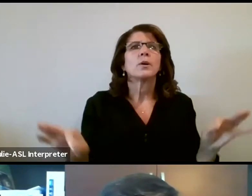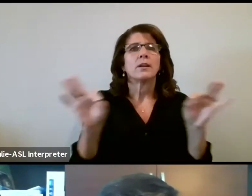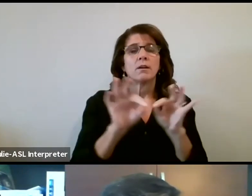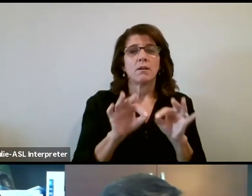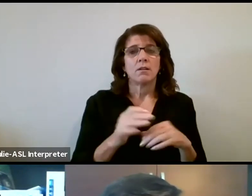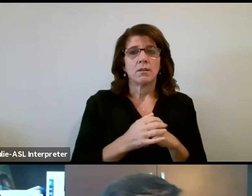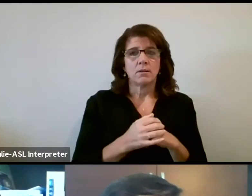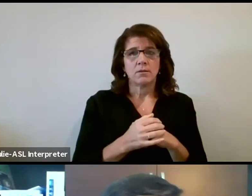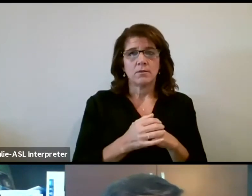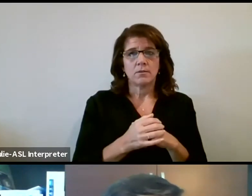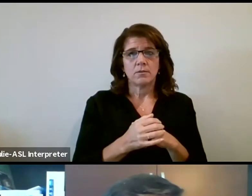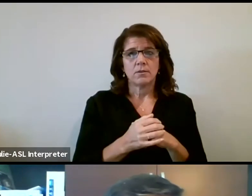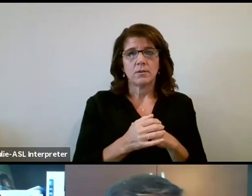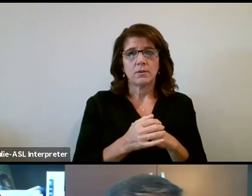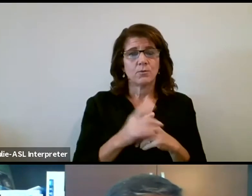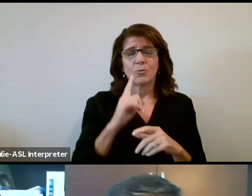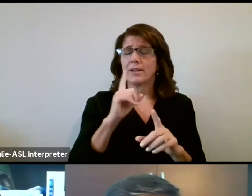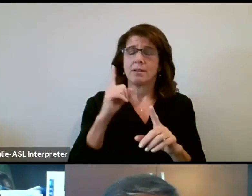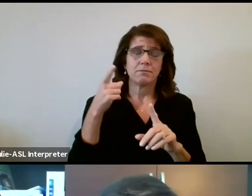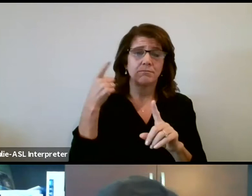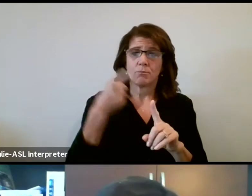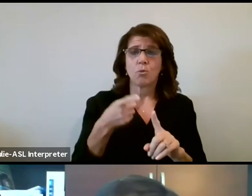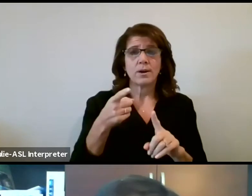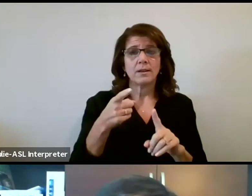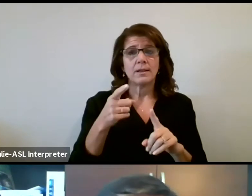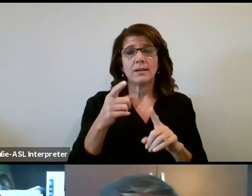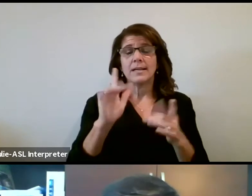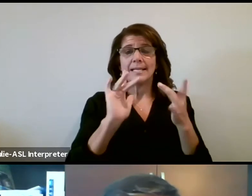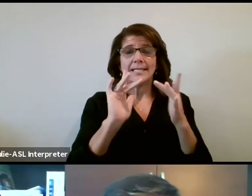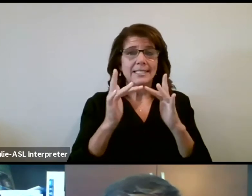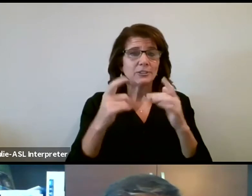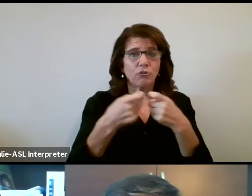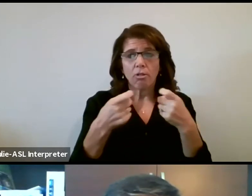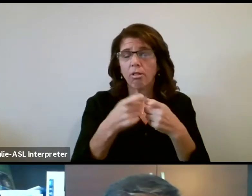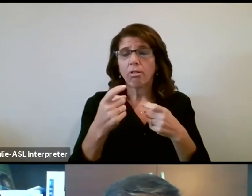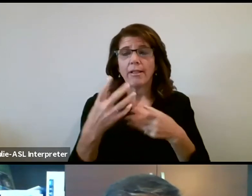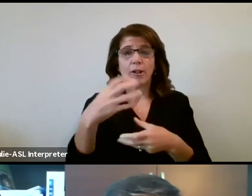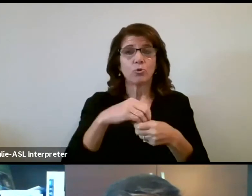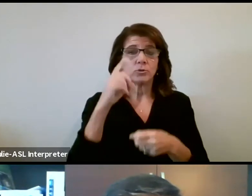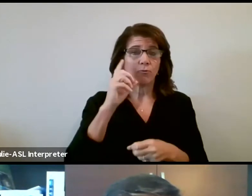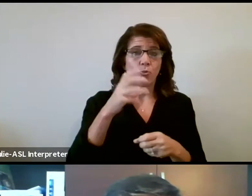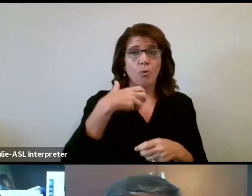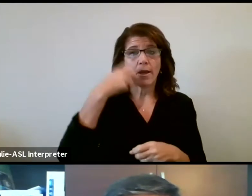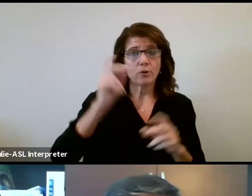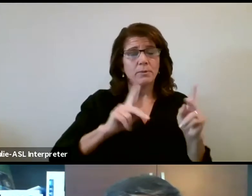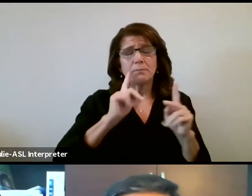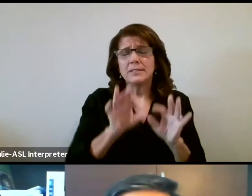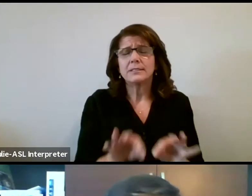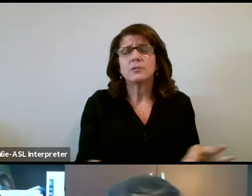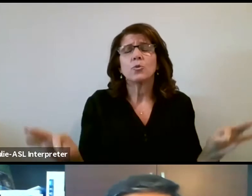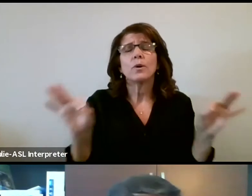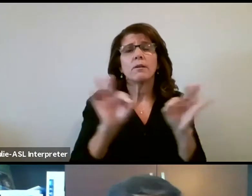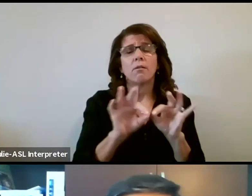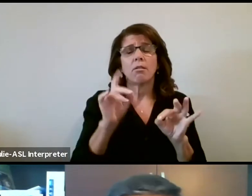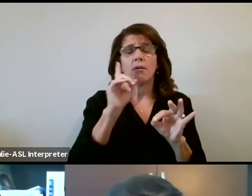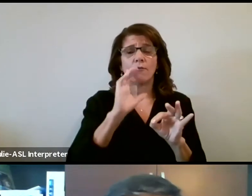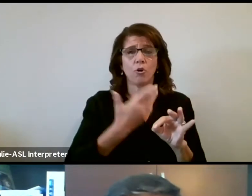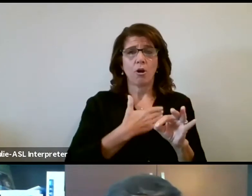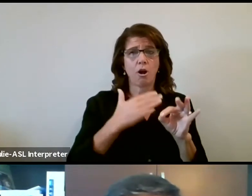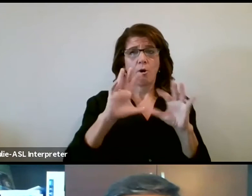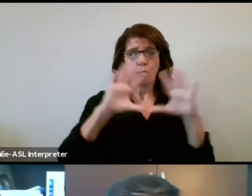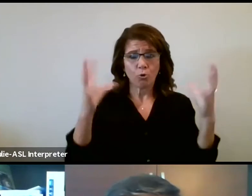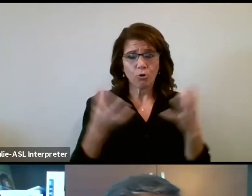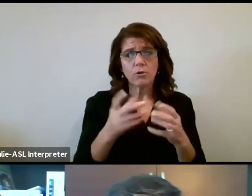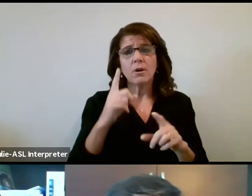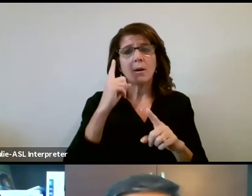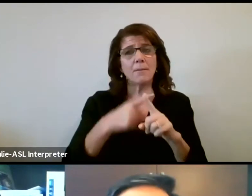us, to put it succinctly, digital inclusion of older persons is critical for society, and it is